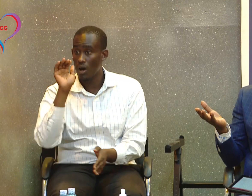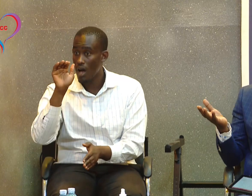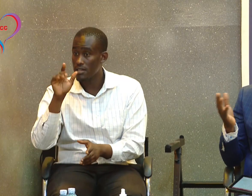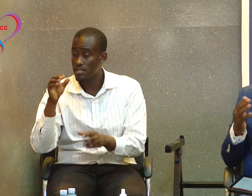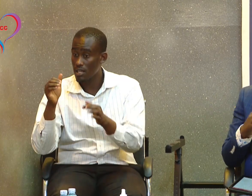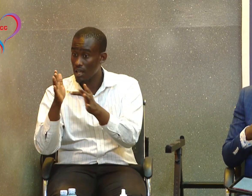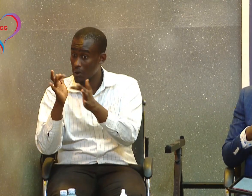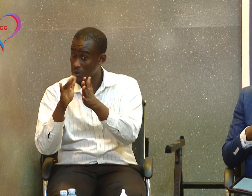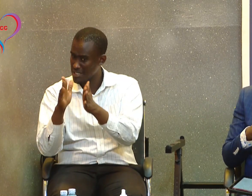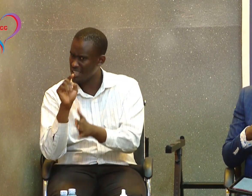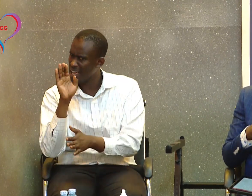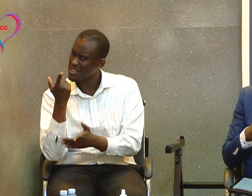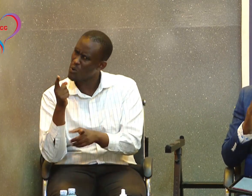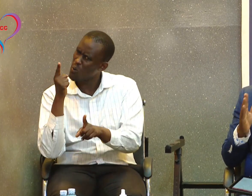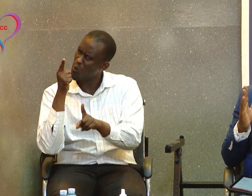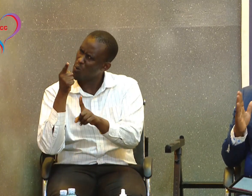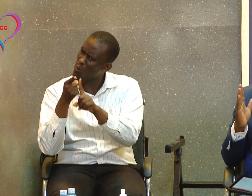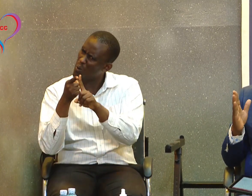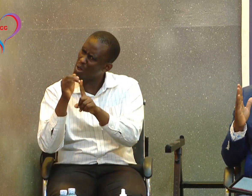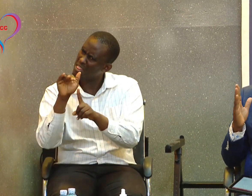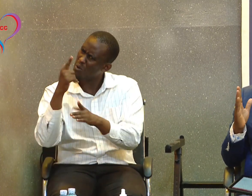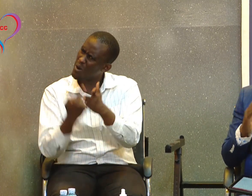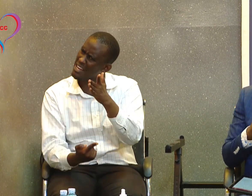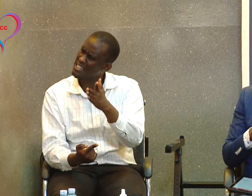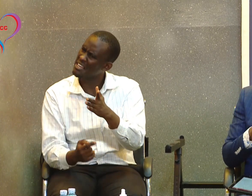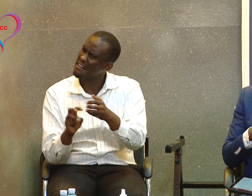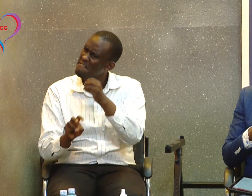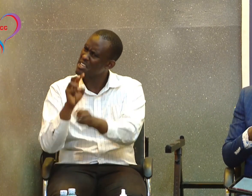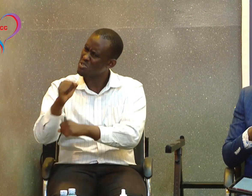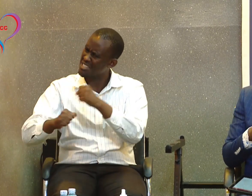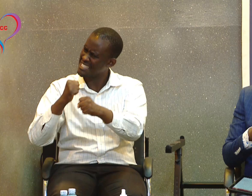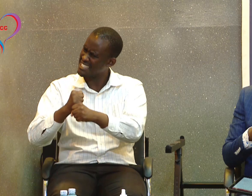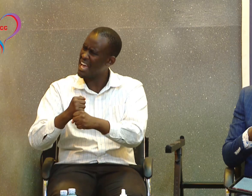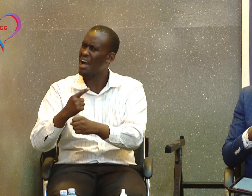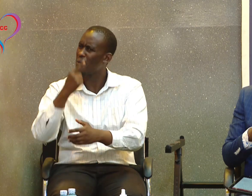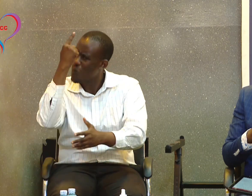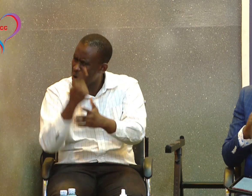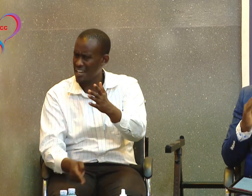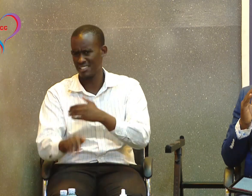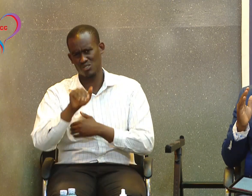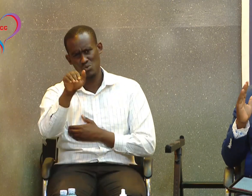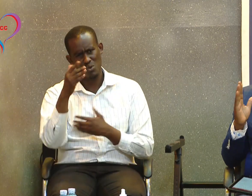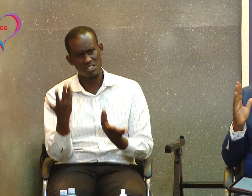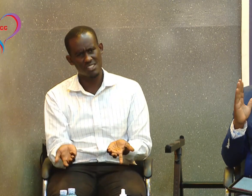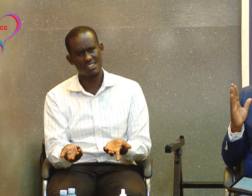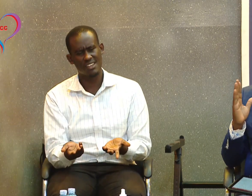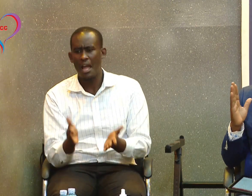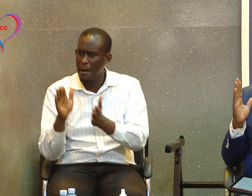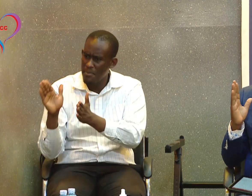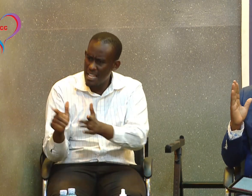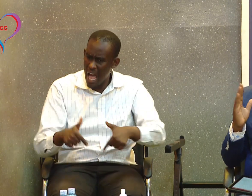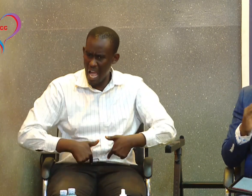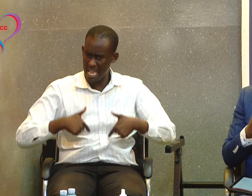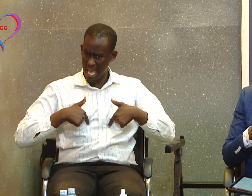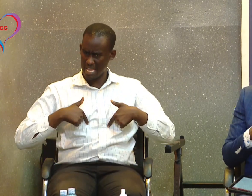your goals? What is your vision for this year? What is the plan of your life